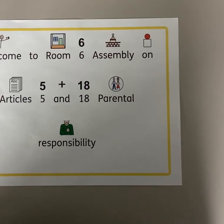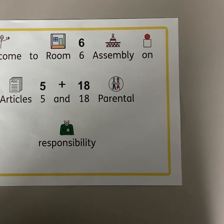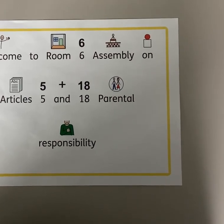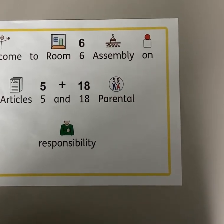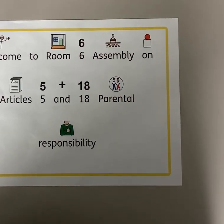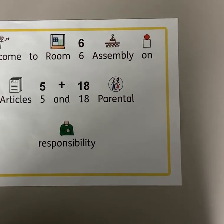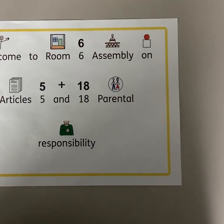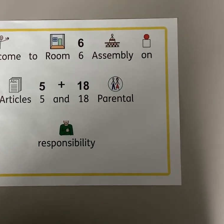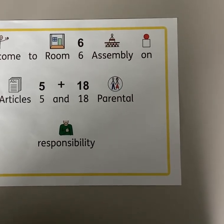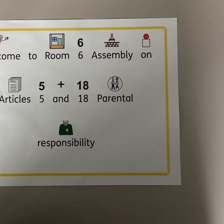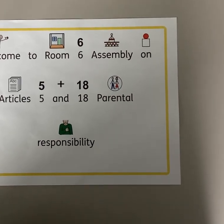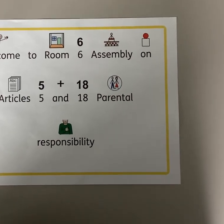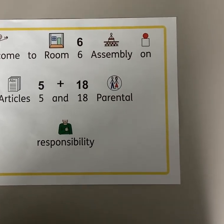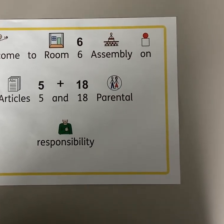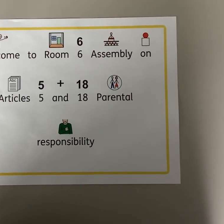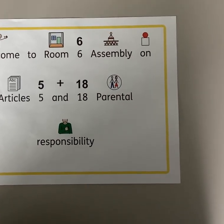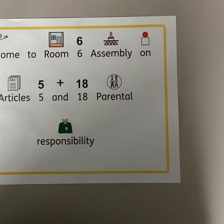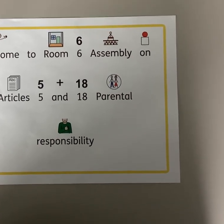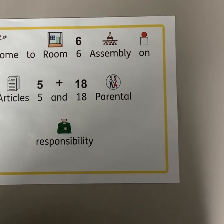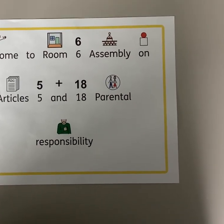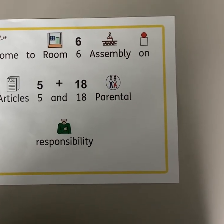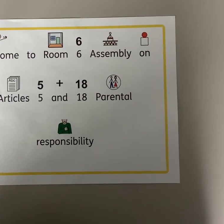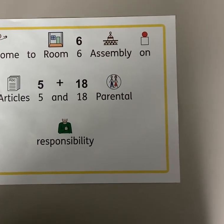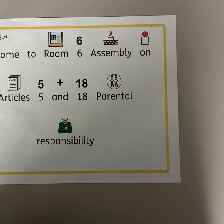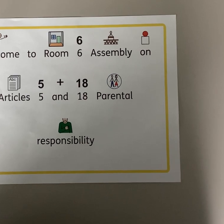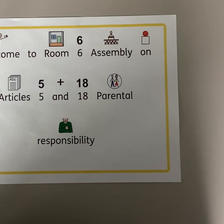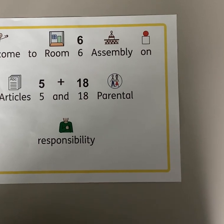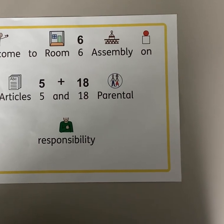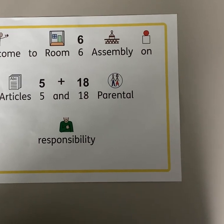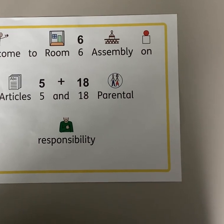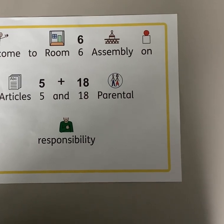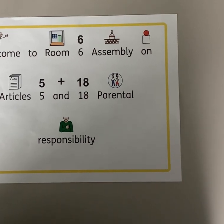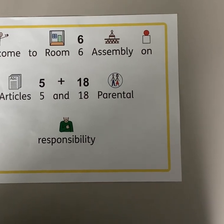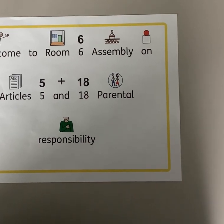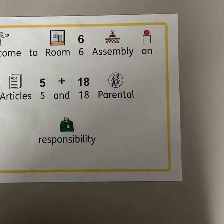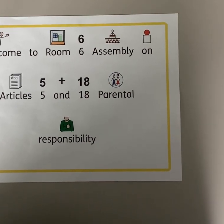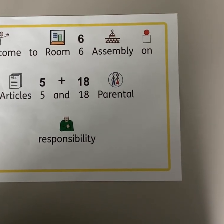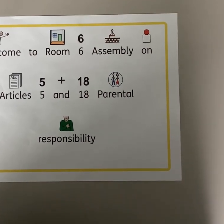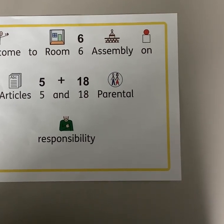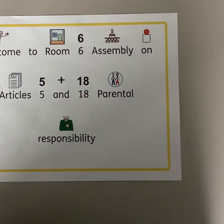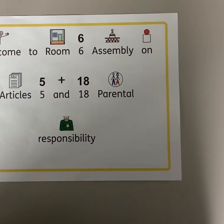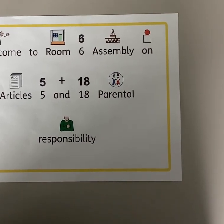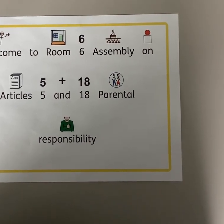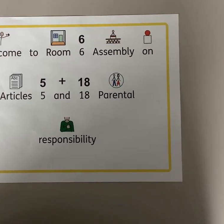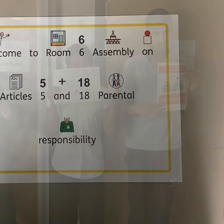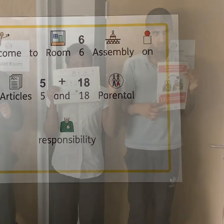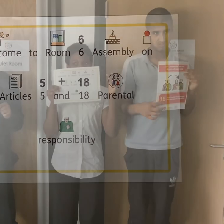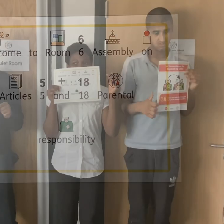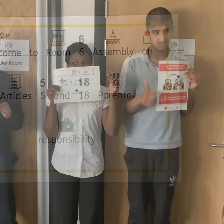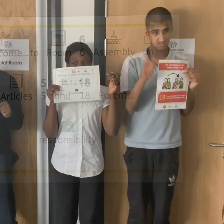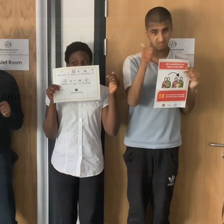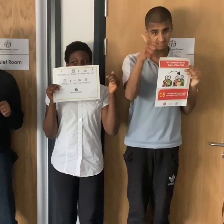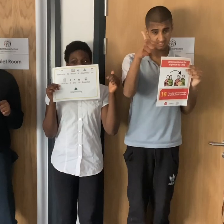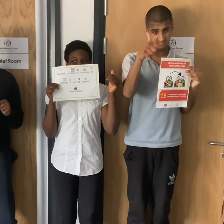Welcome to Room 6 Assembly on Articles 5 and 18, Parental Responsibility.